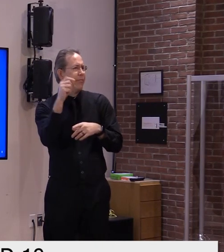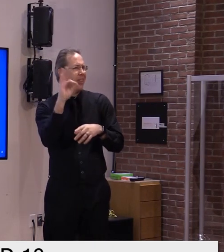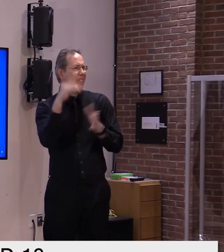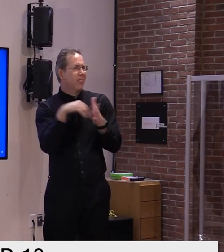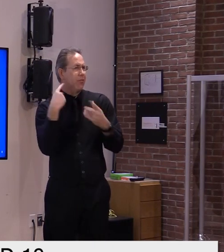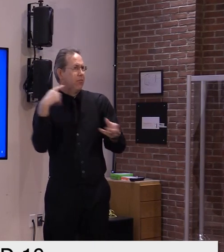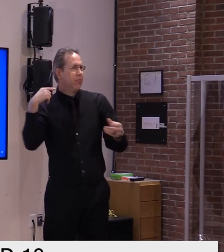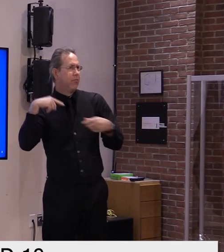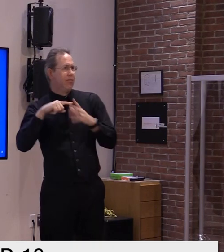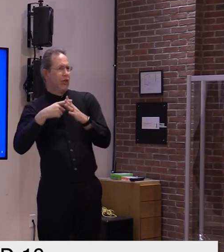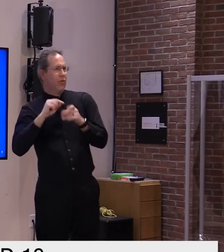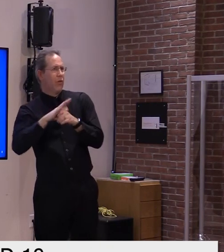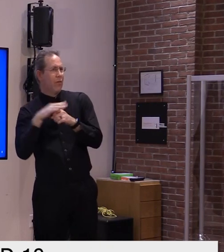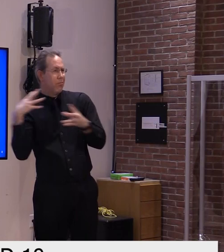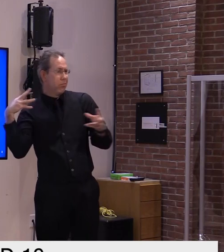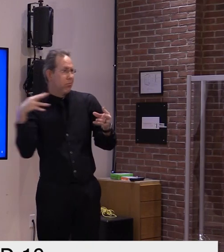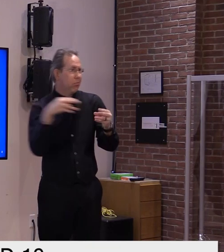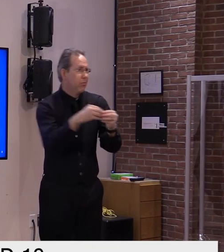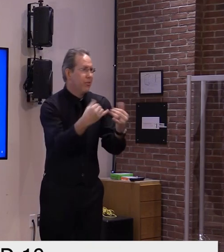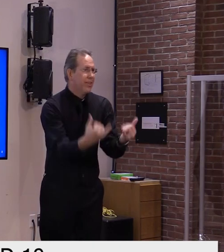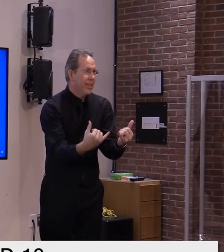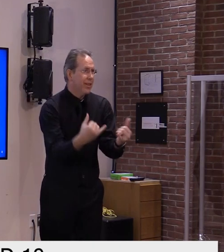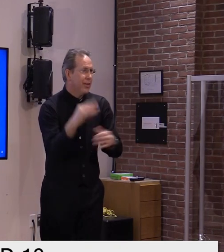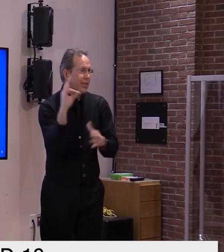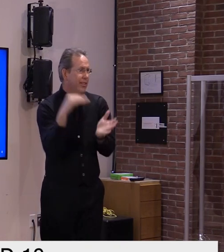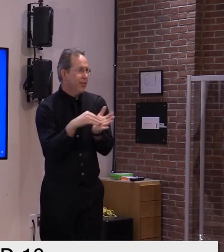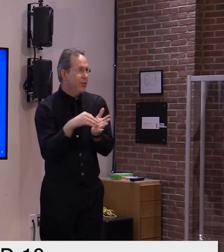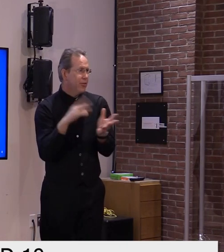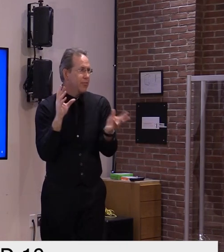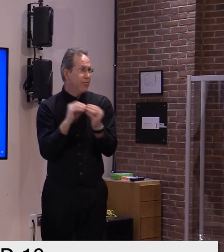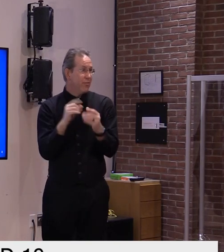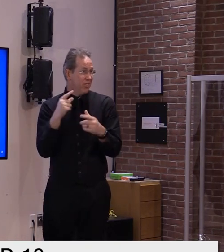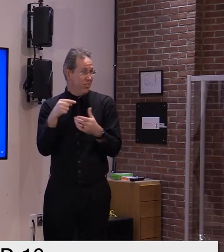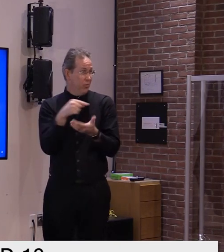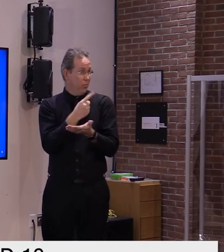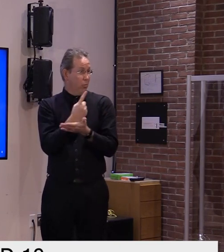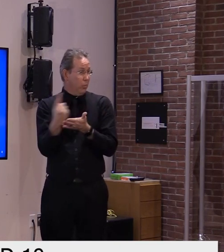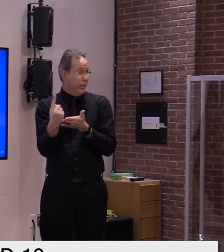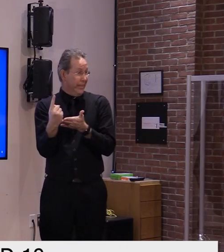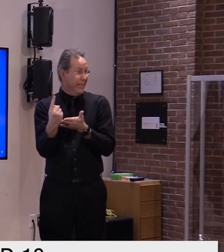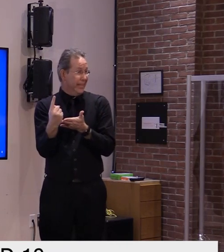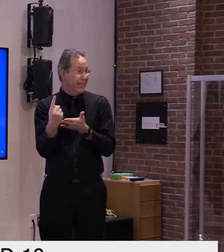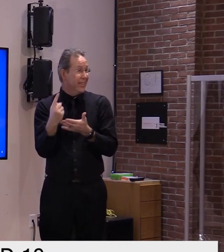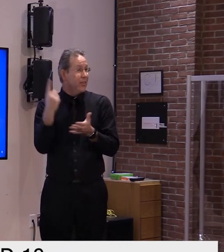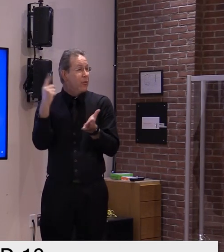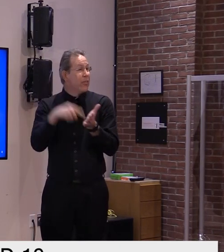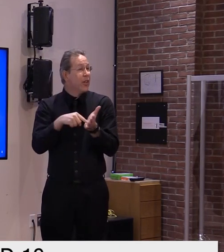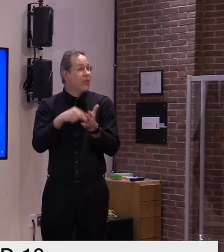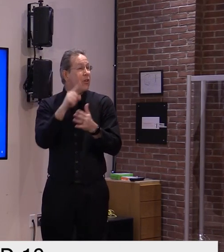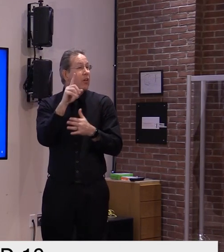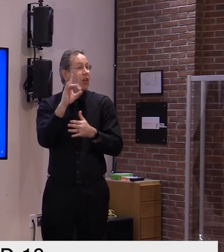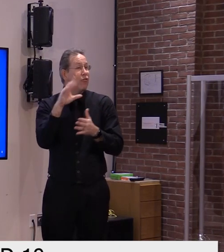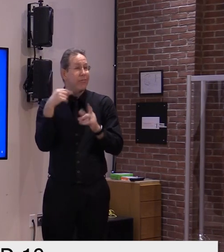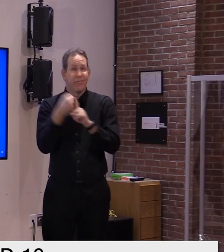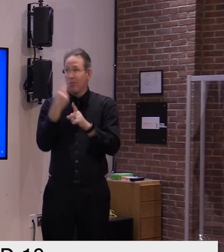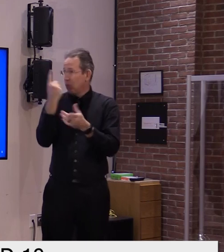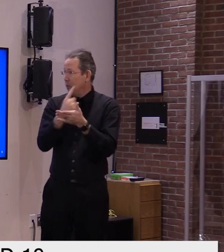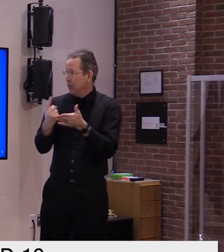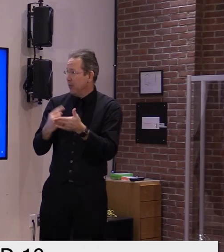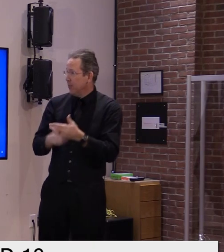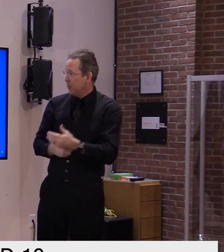1,166 new COVID-19 cases here in Vermont, about 400 more cases than we did last week, and a record